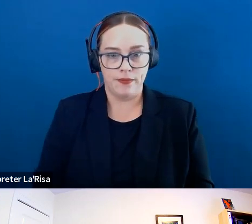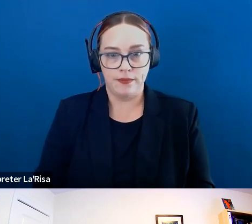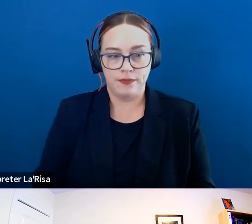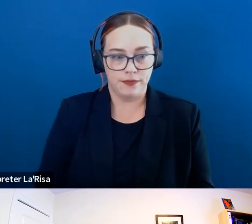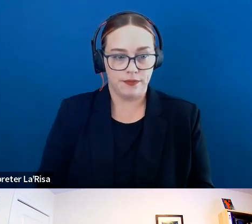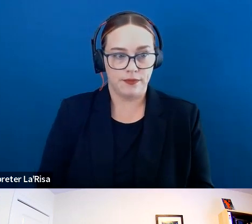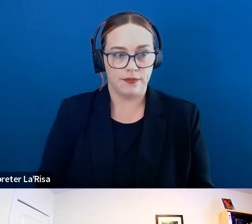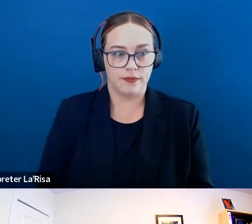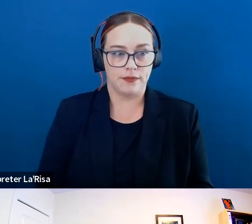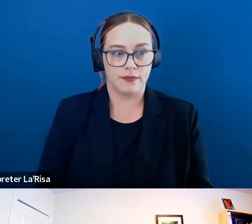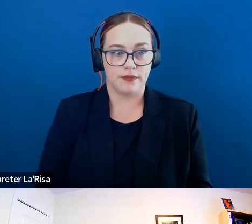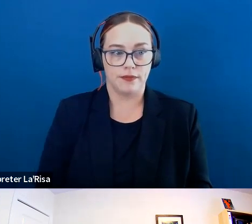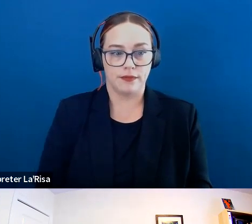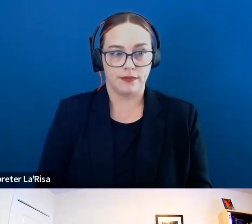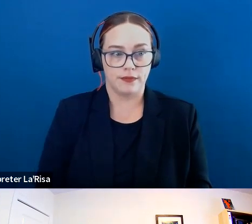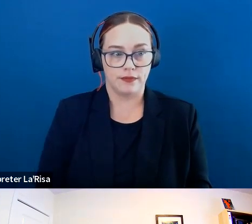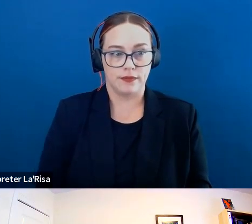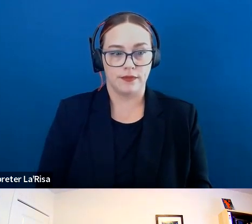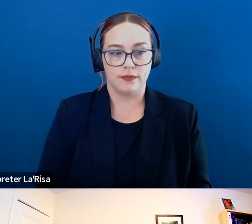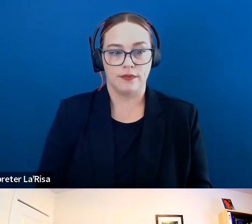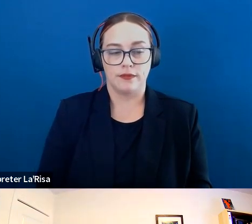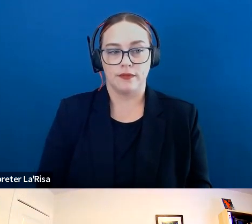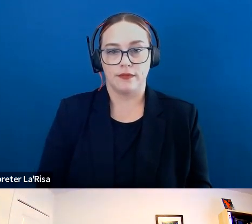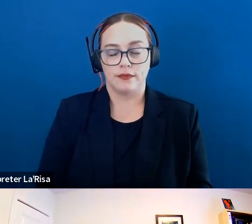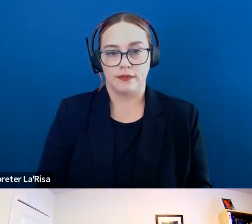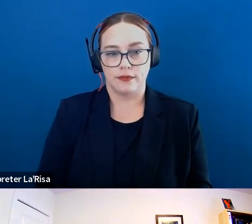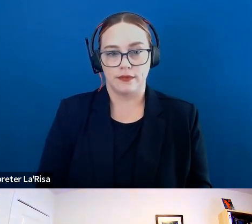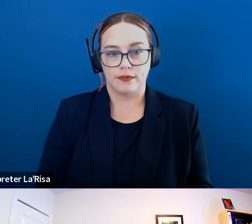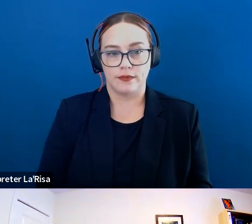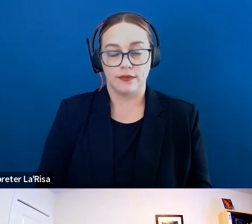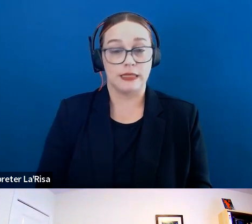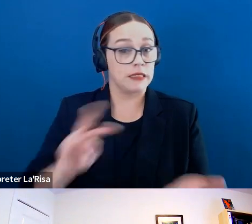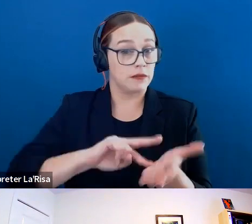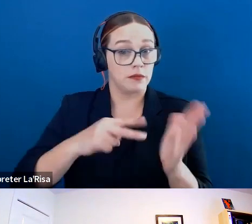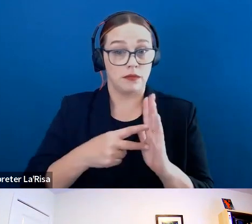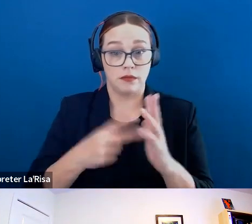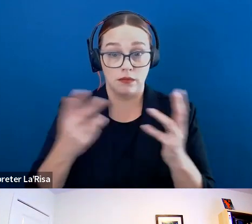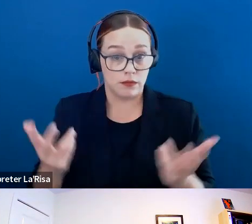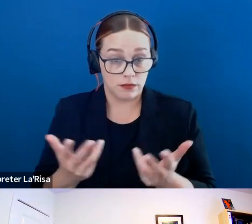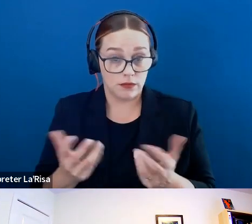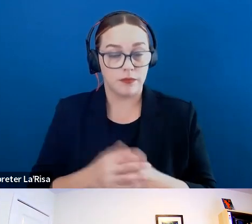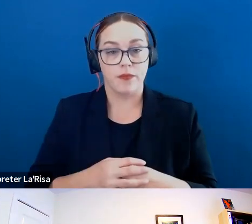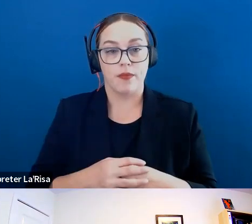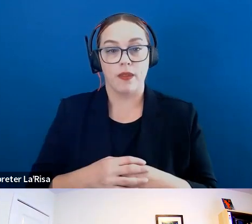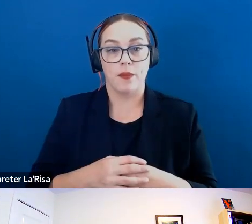So what that would look like then is the existing capacity that a center has.